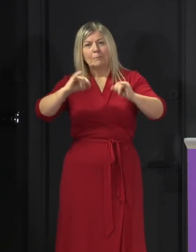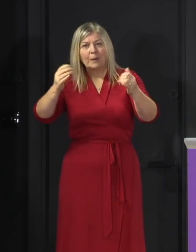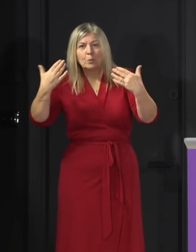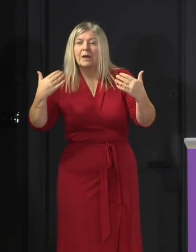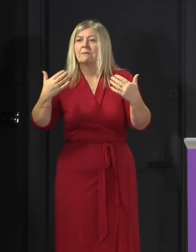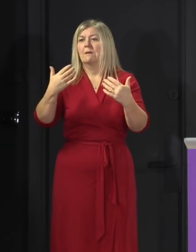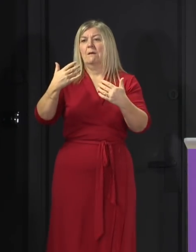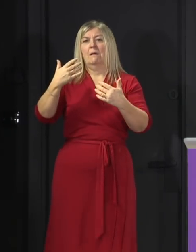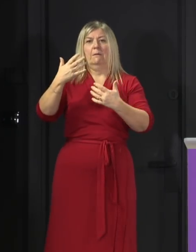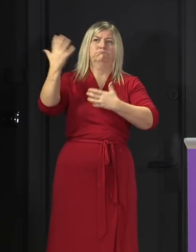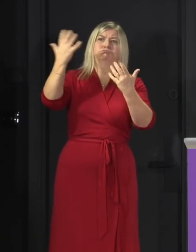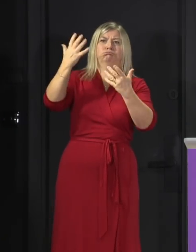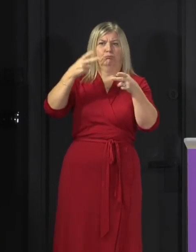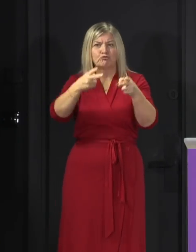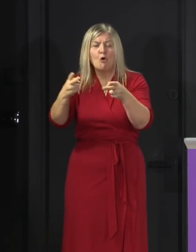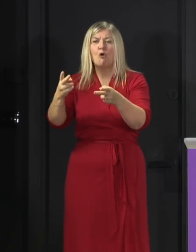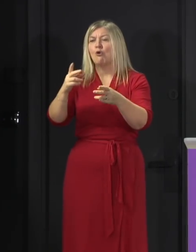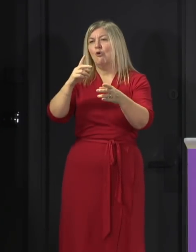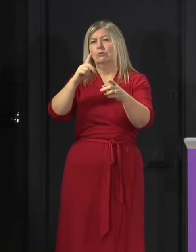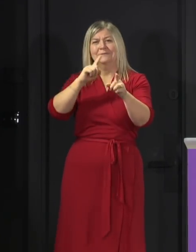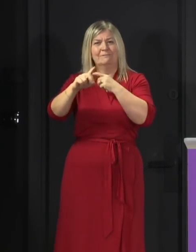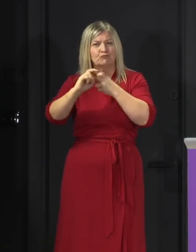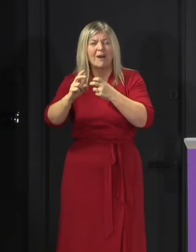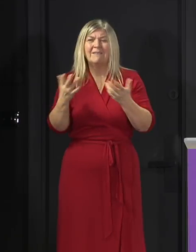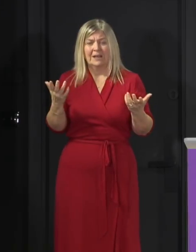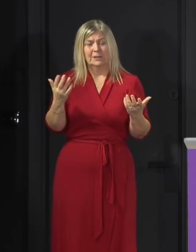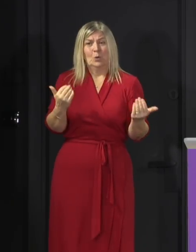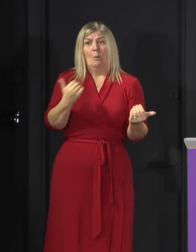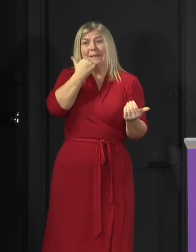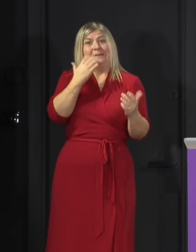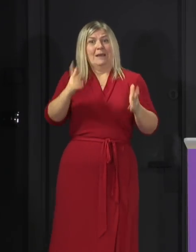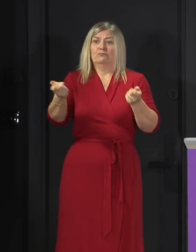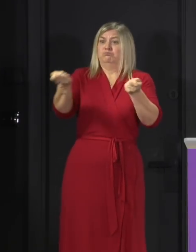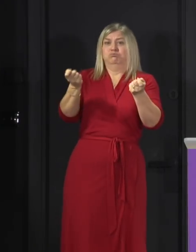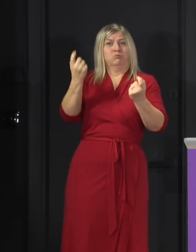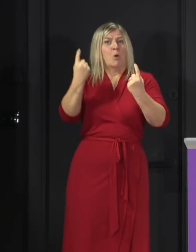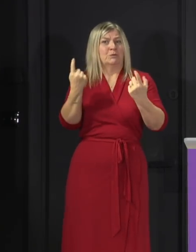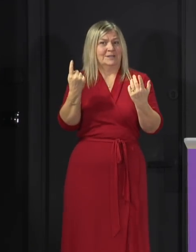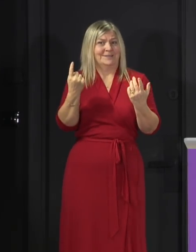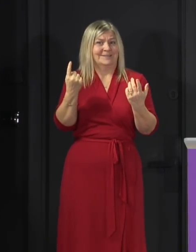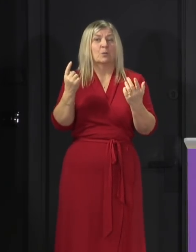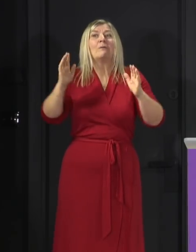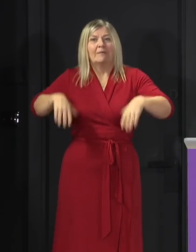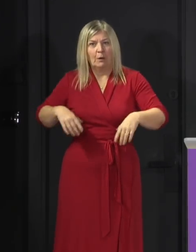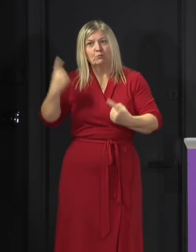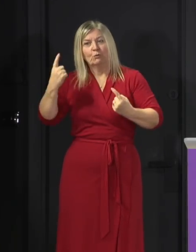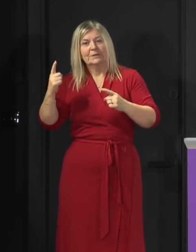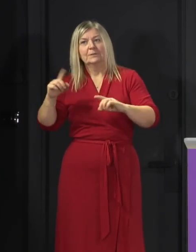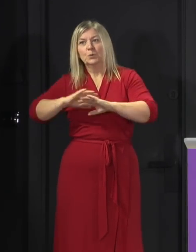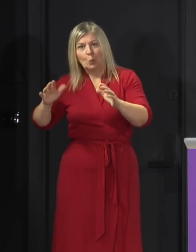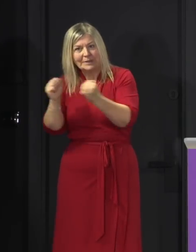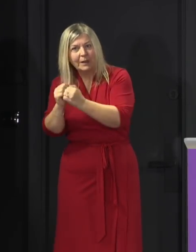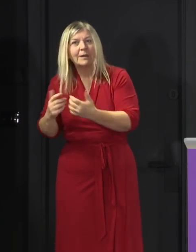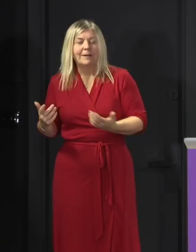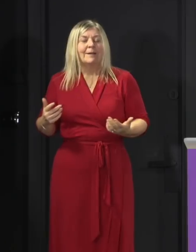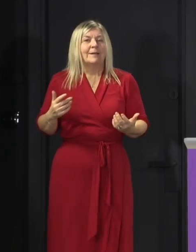and travel networks as well. So we've got plenty to be worried about and preparing for and trying to mitigate over